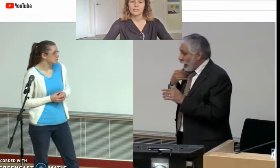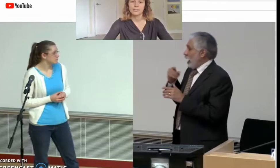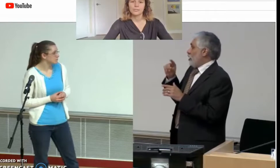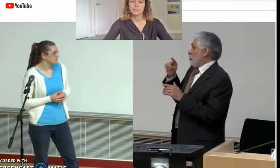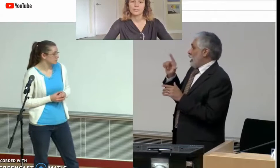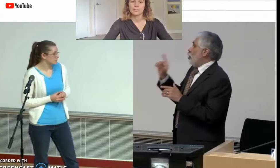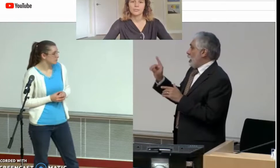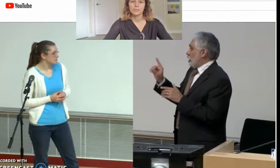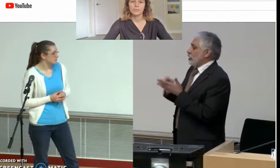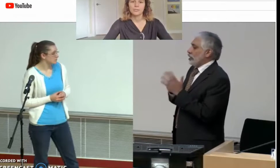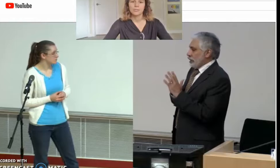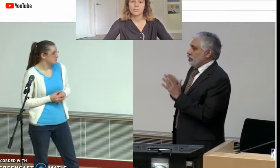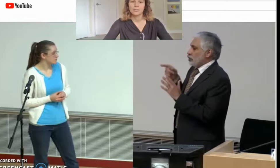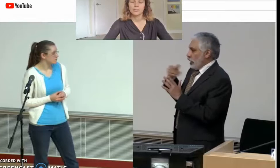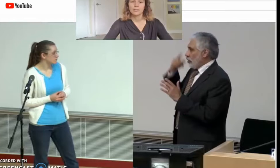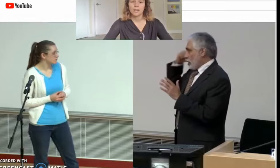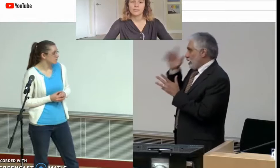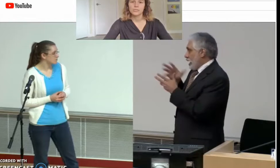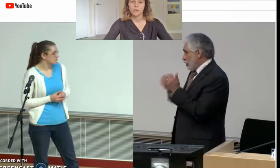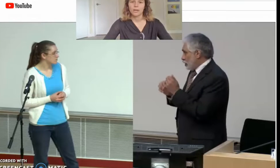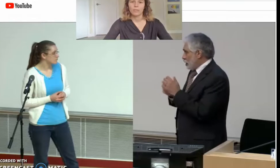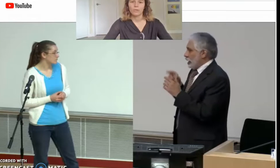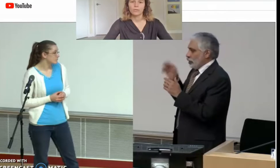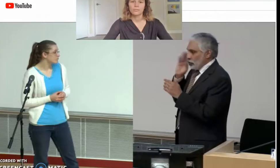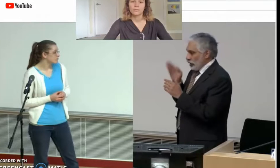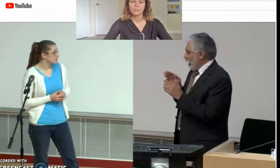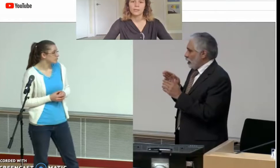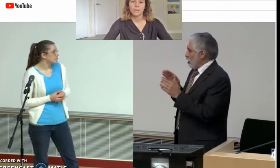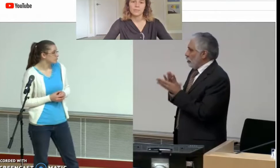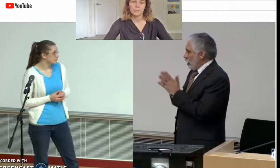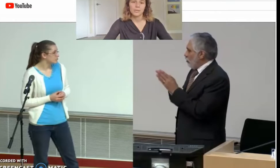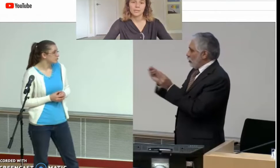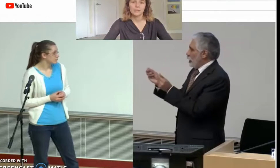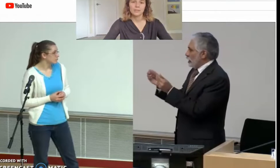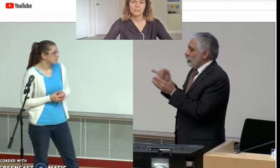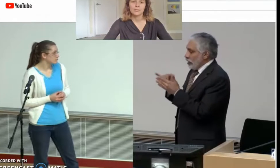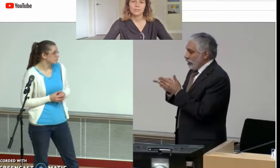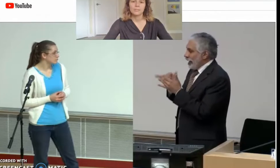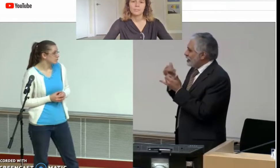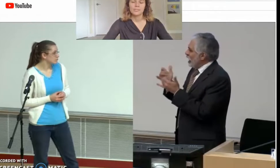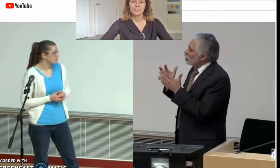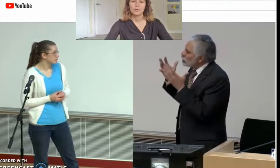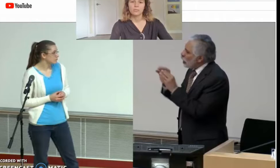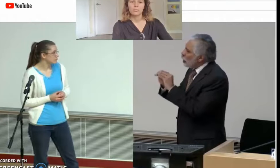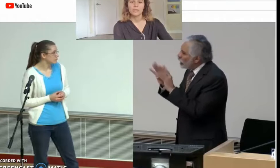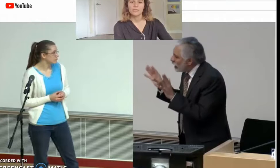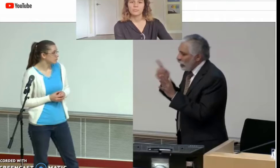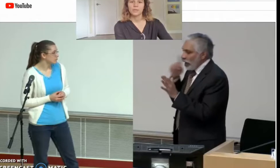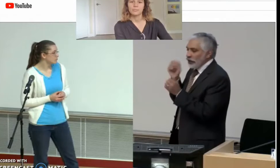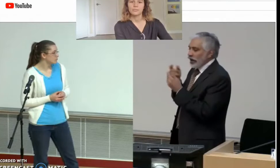language. They don't have a strong L1, and I'm not being mean. It's just part of the process of becoming